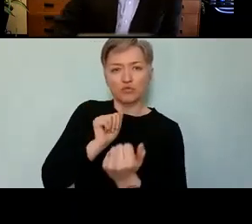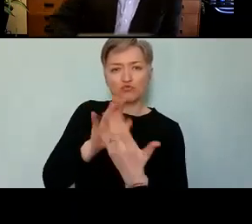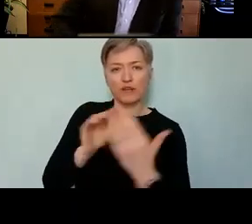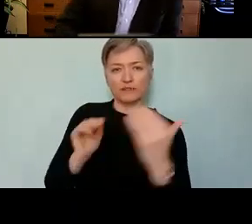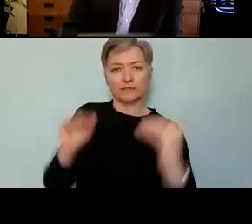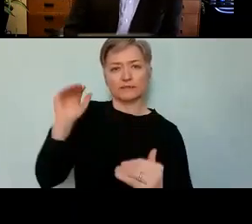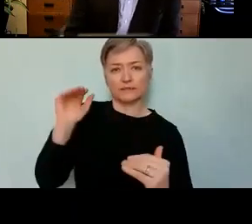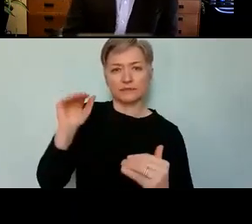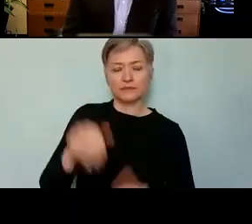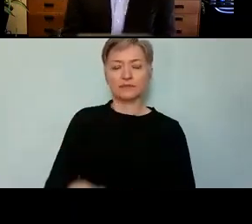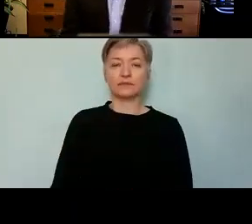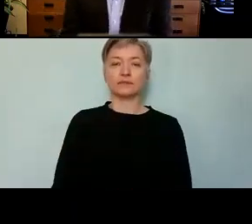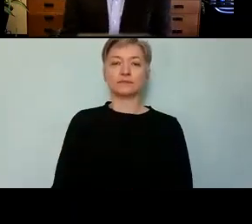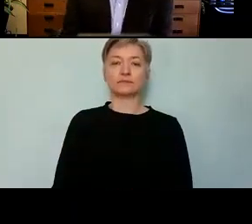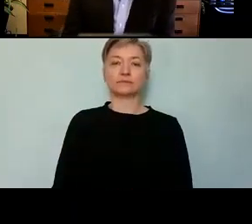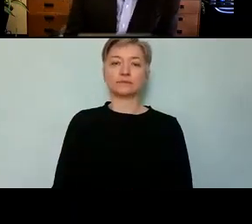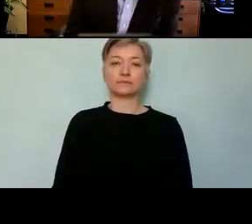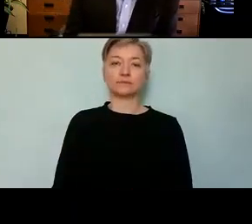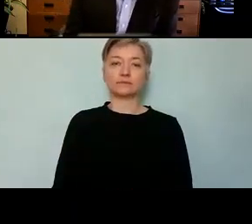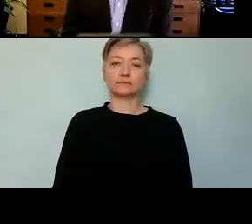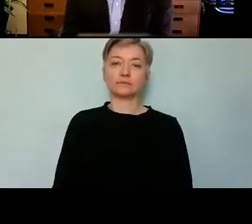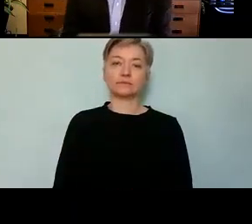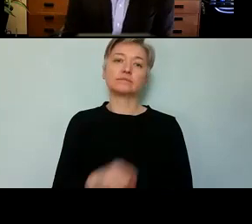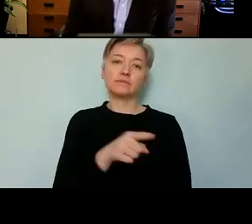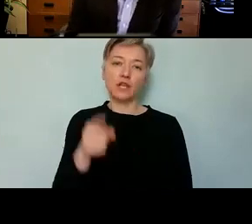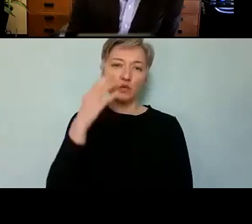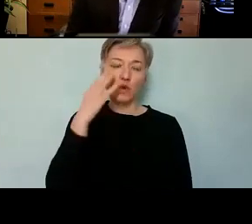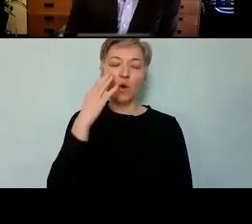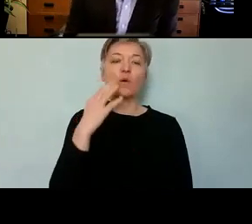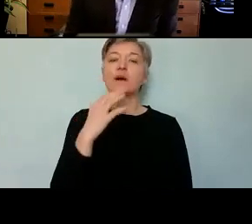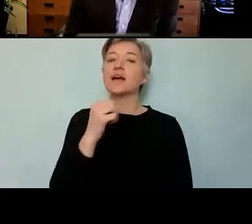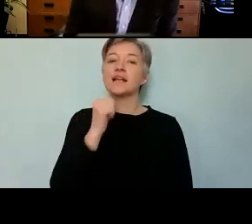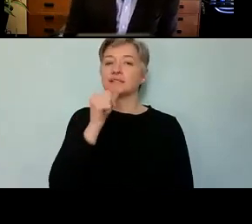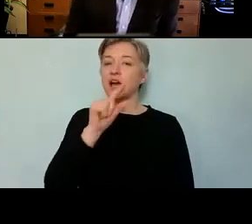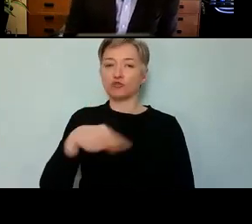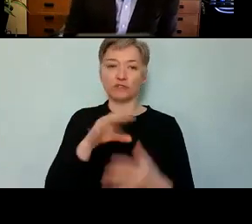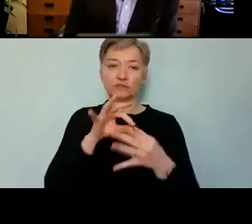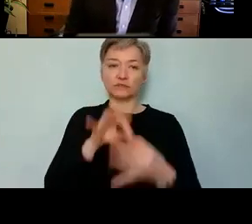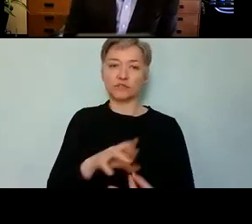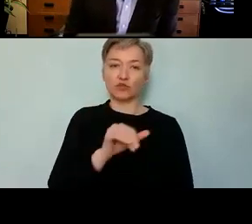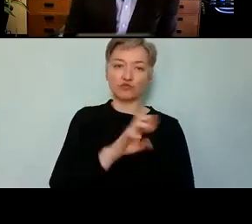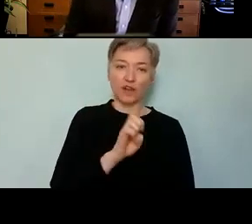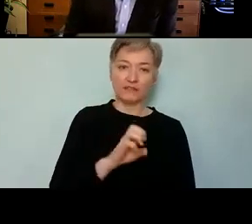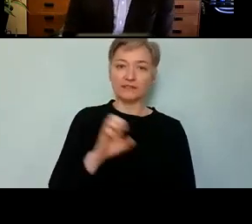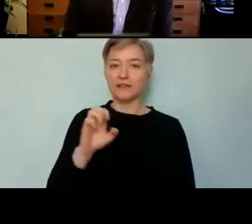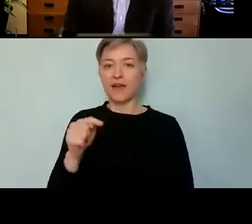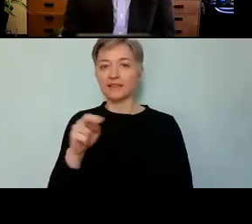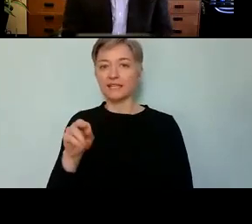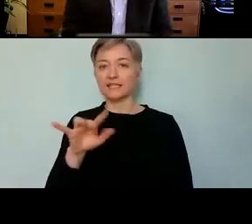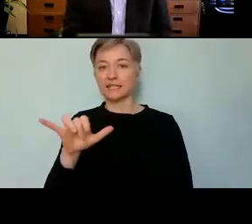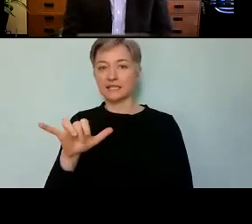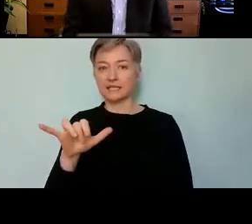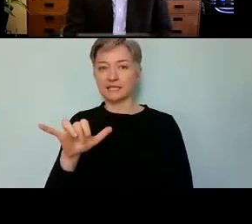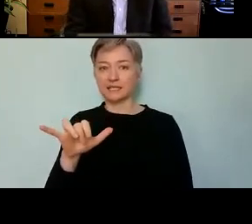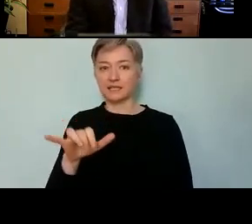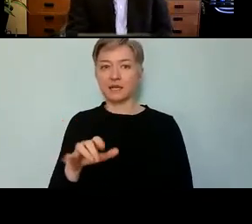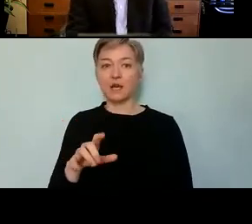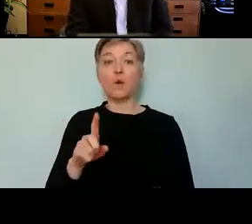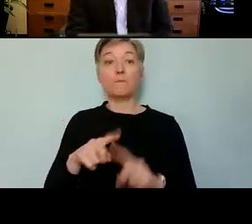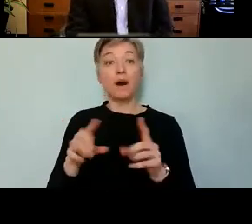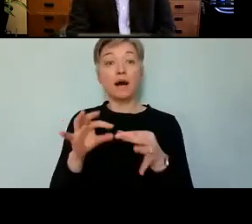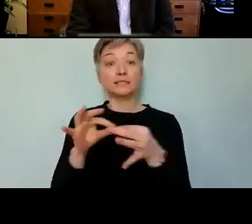disparities. And as you all know, it's not just about race and ethnicity. Highly tied to race and ethnicity is